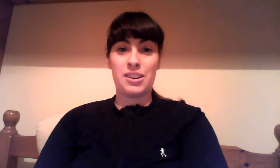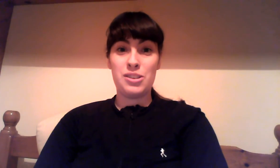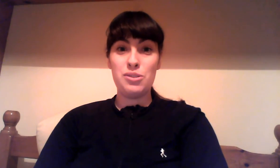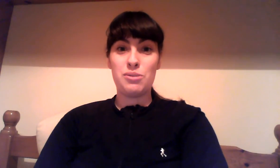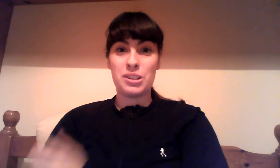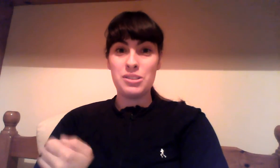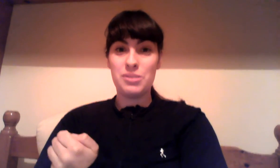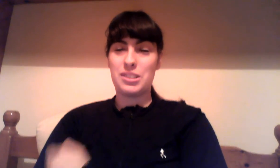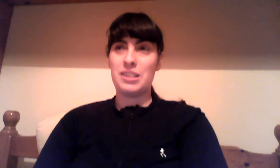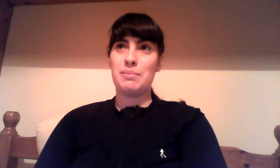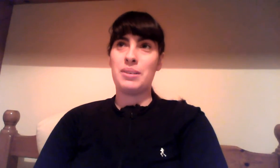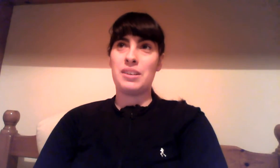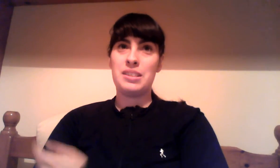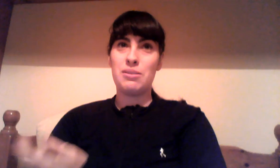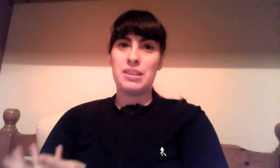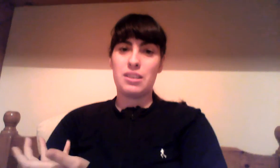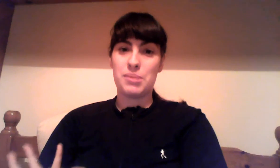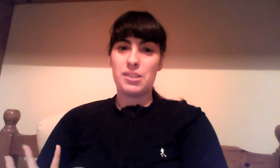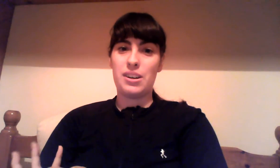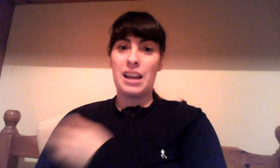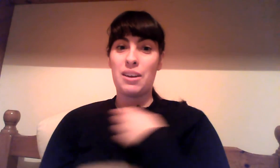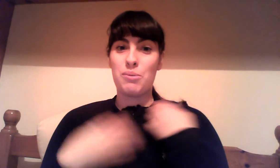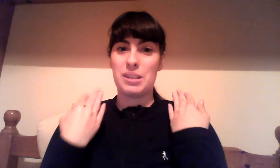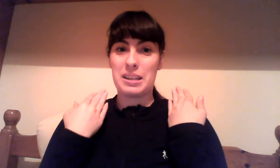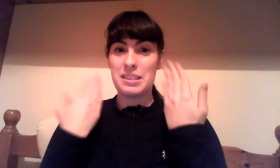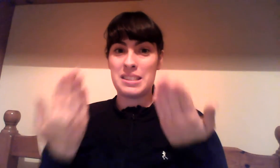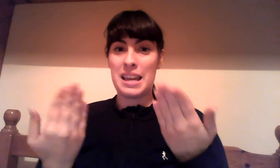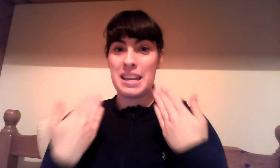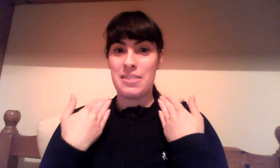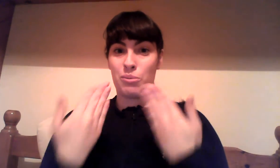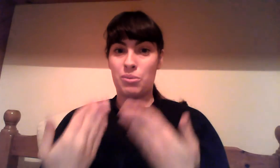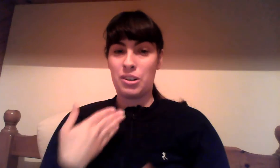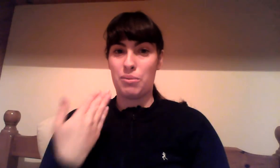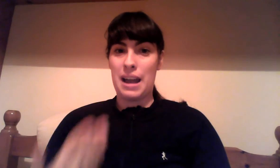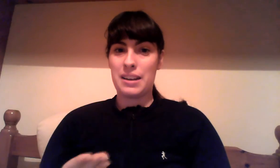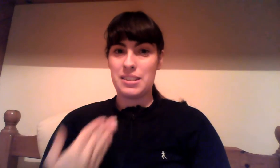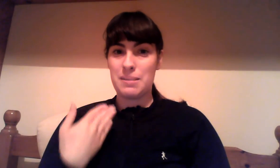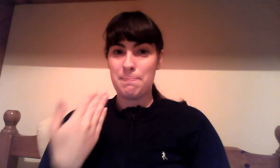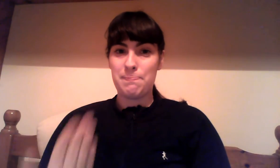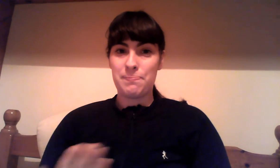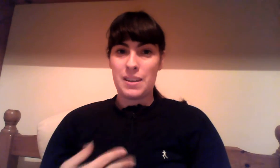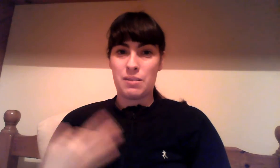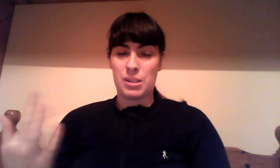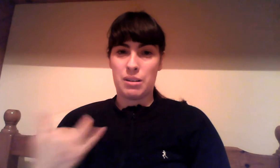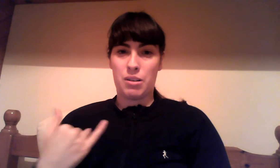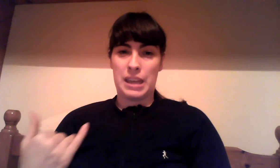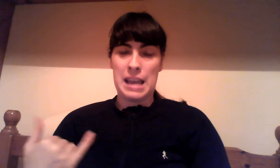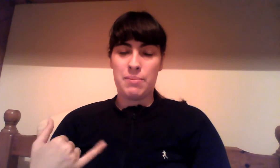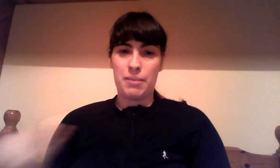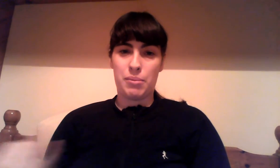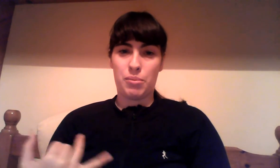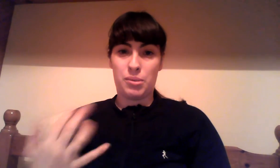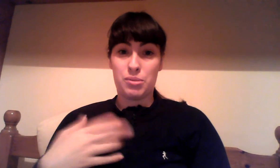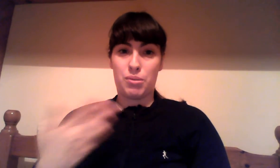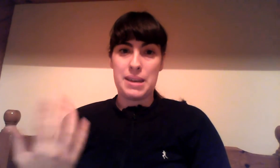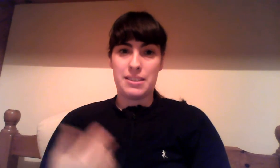knew the sign, but I still ended up signing, and I was like saying the correct, it was like a game where we would repeat the